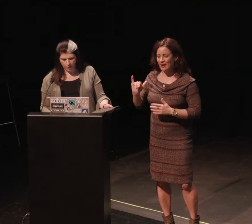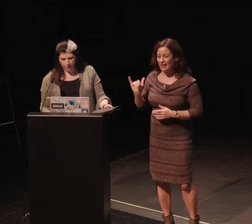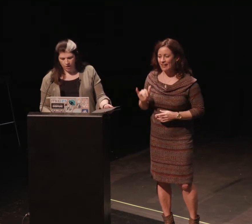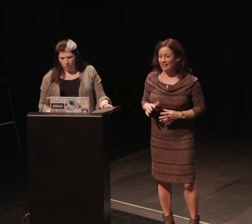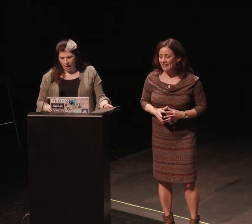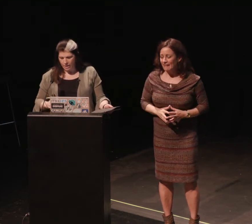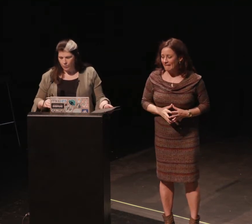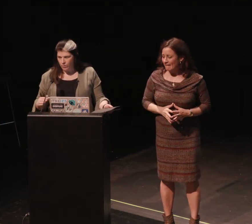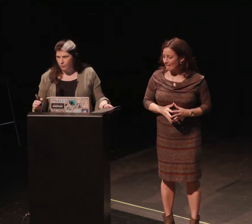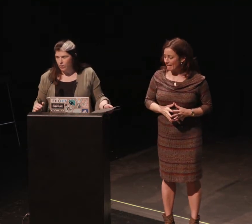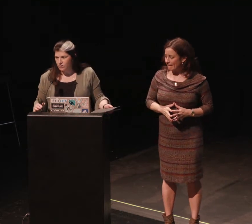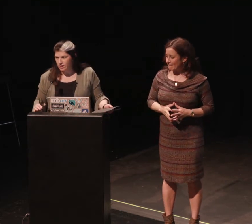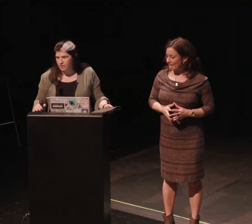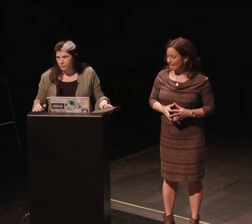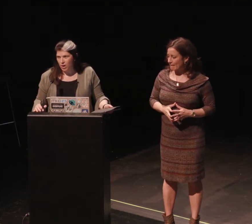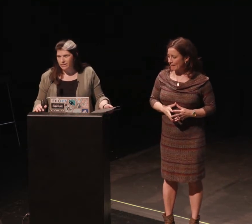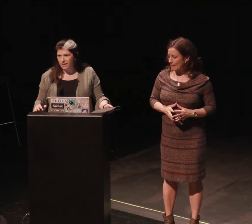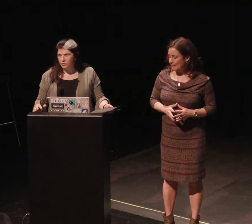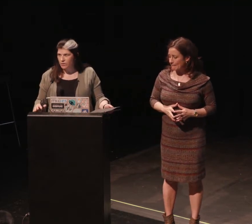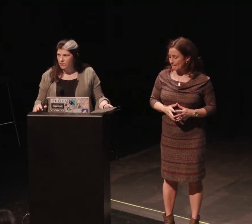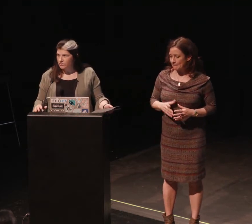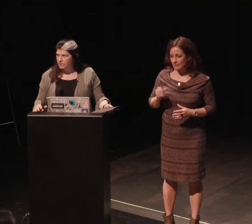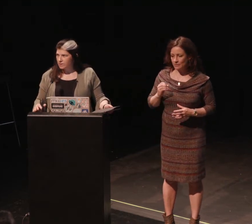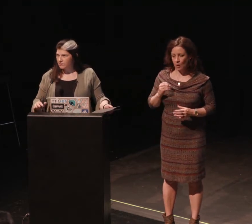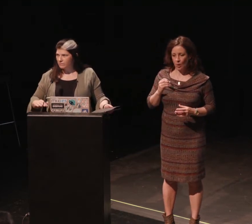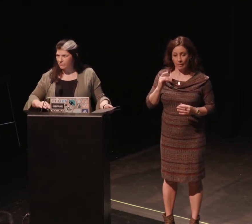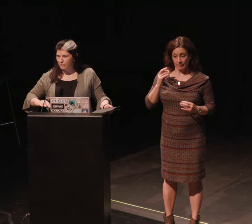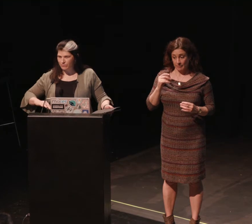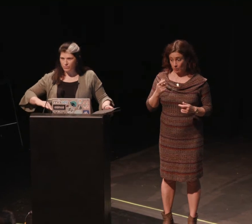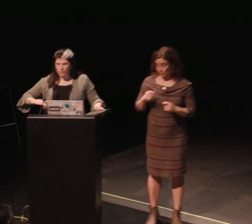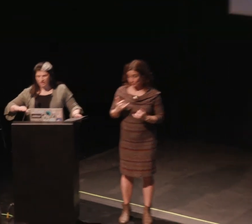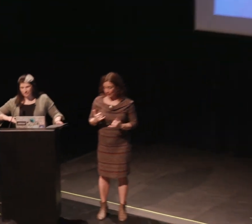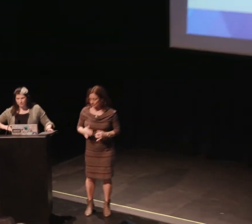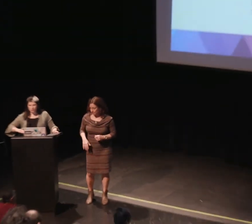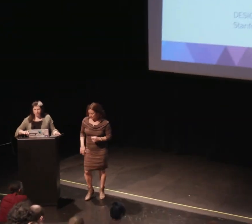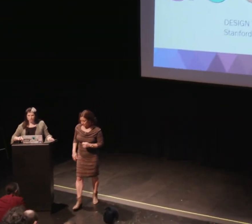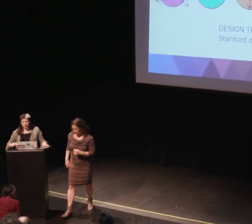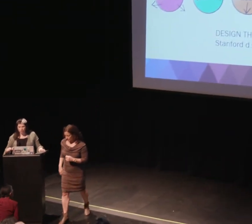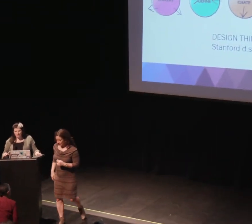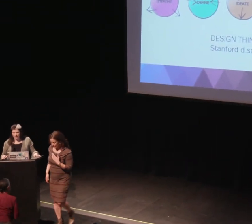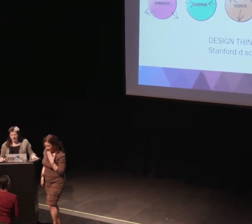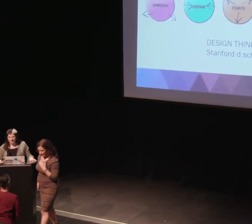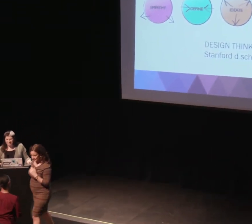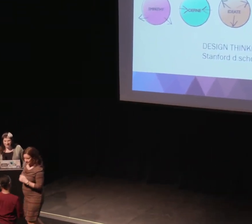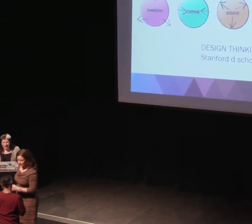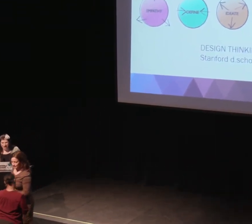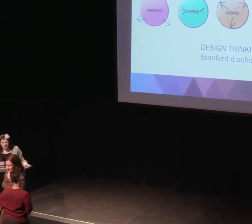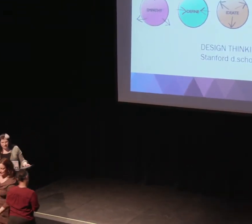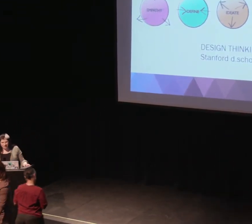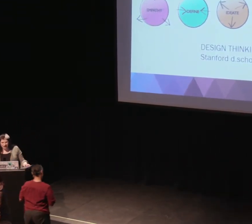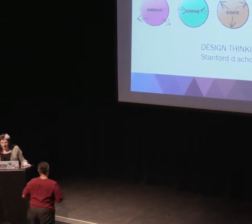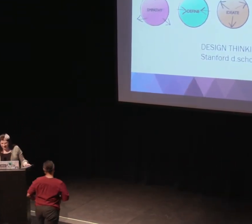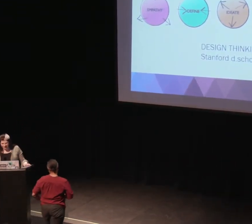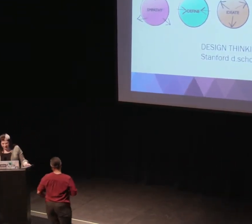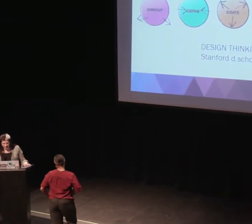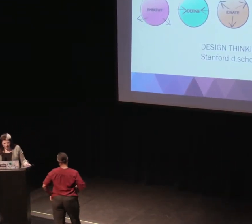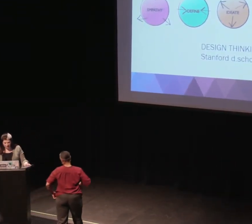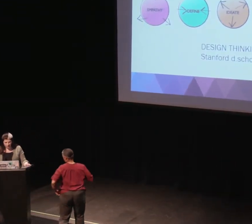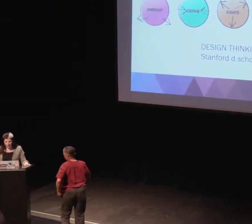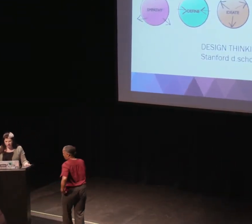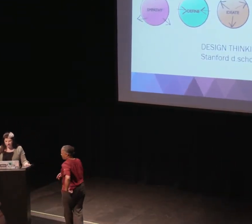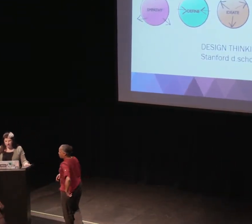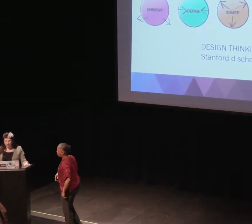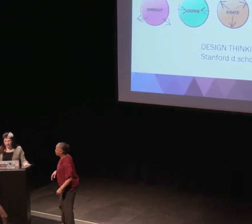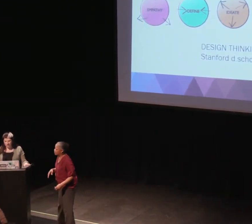So, as we were approaching this project, we used the process of design